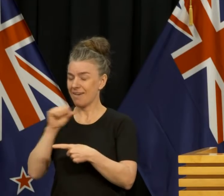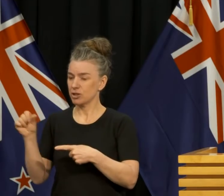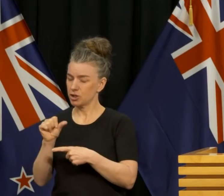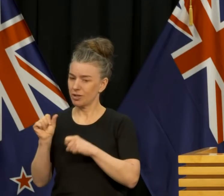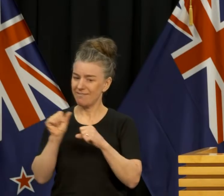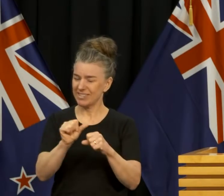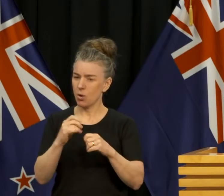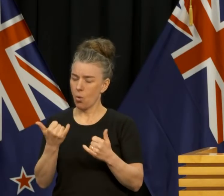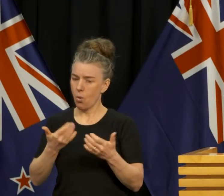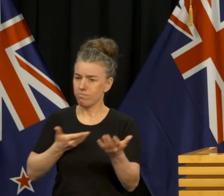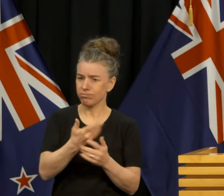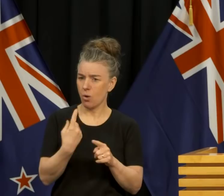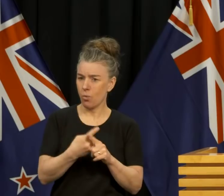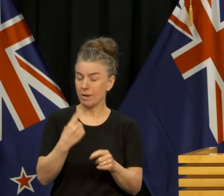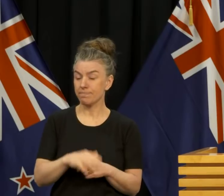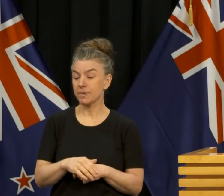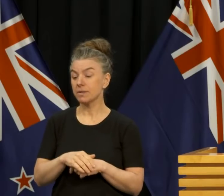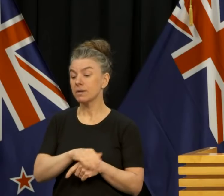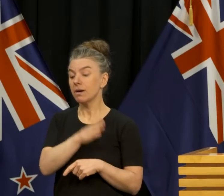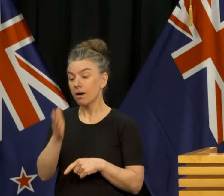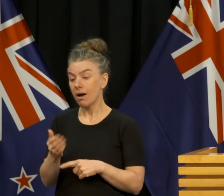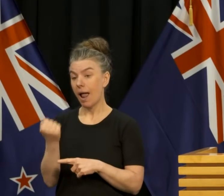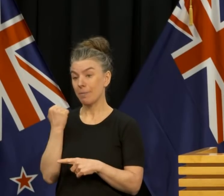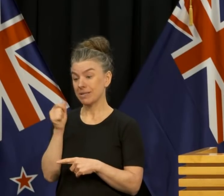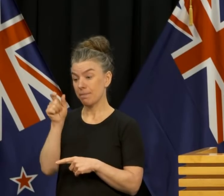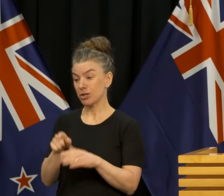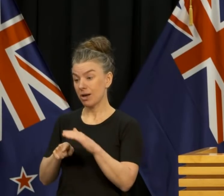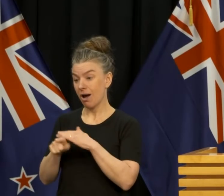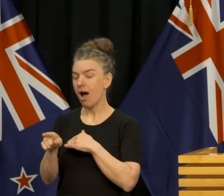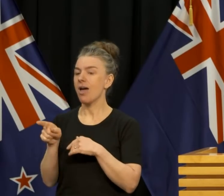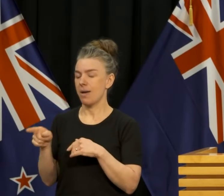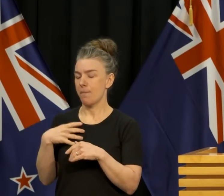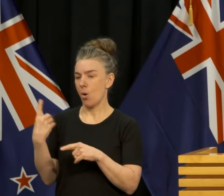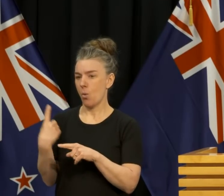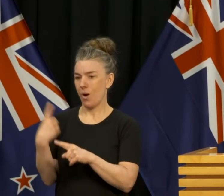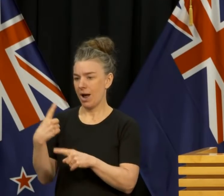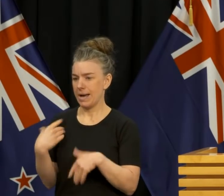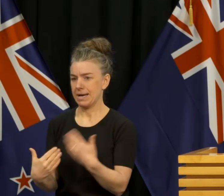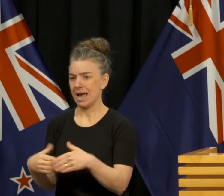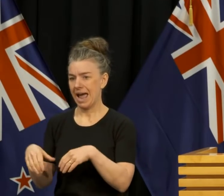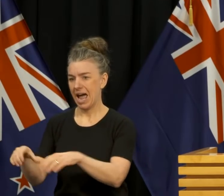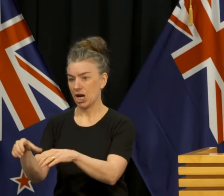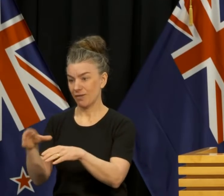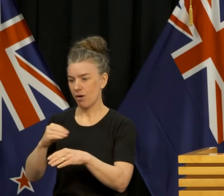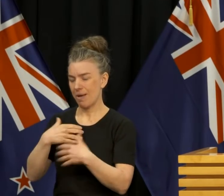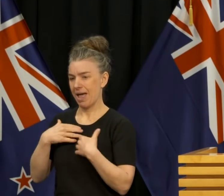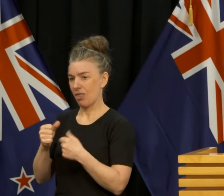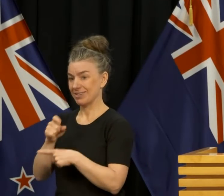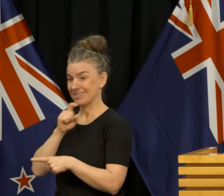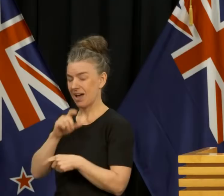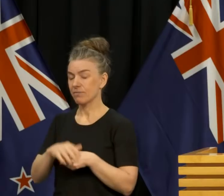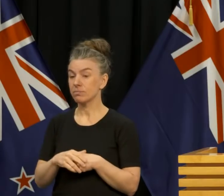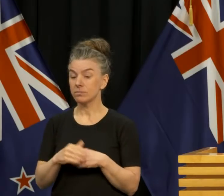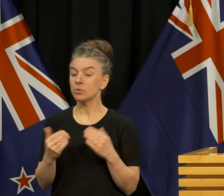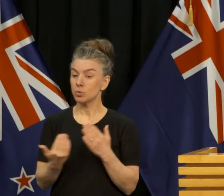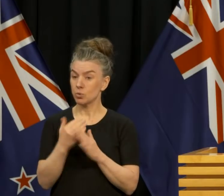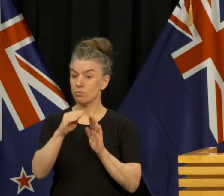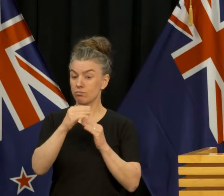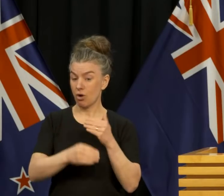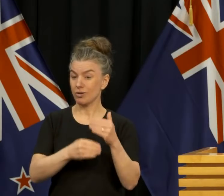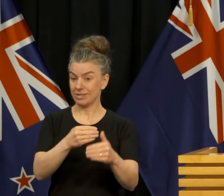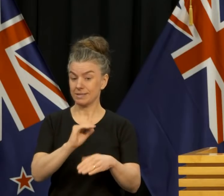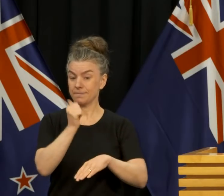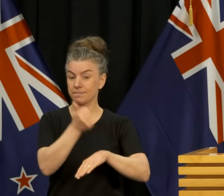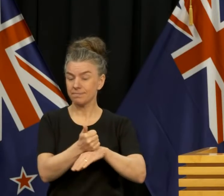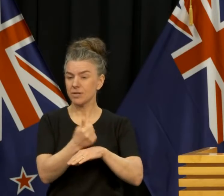the Hamilton response is that that lesson has certainly been taken on board. We've now instituted some new processes which will be